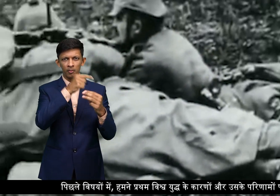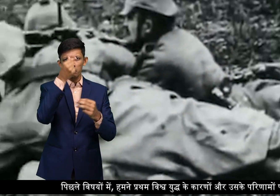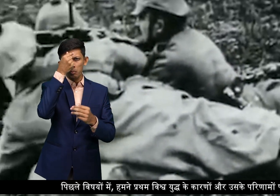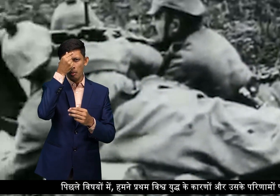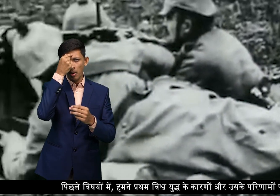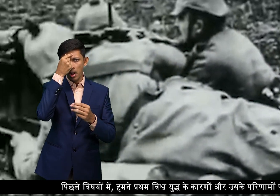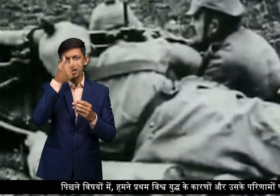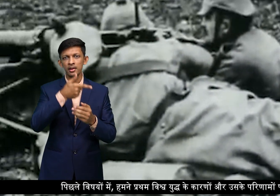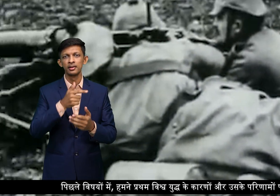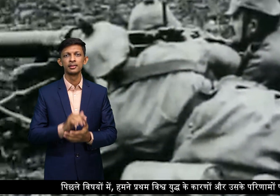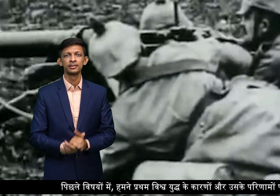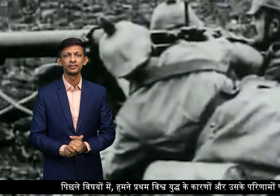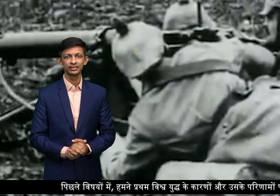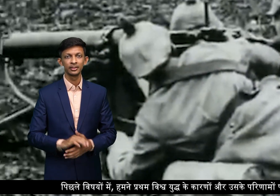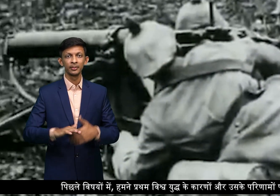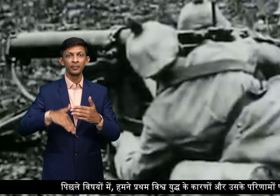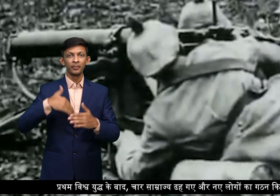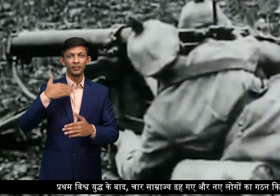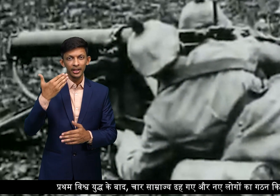consequences.